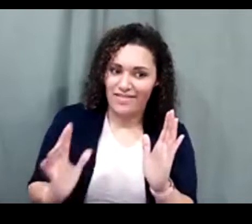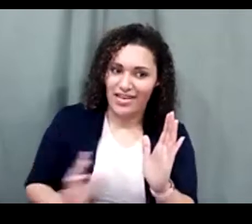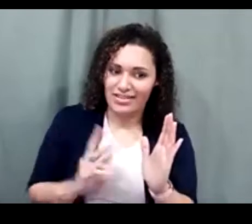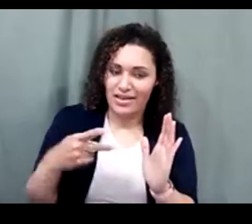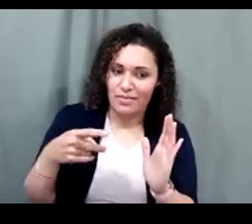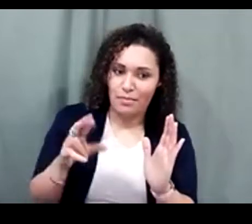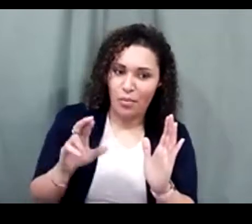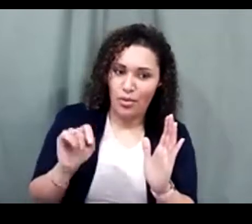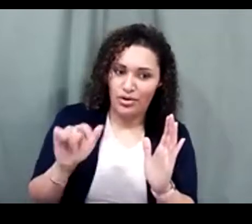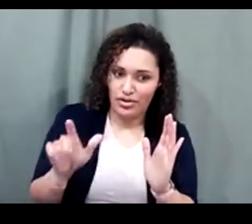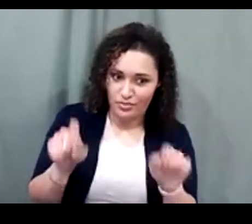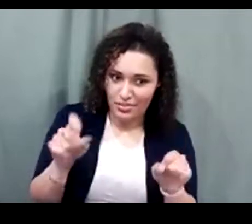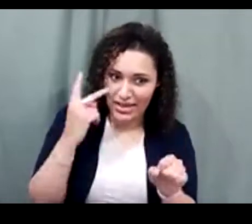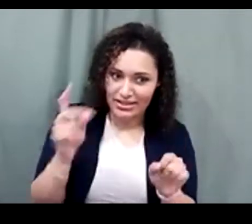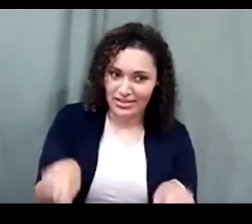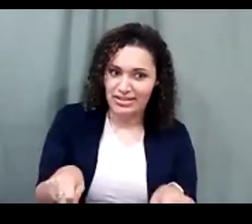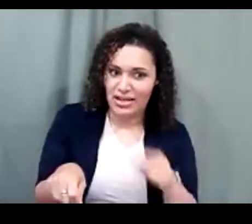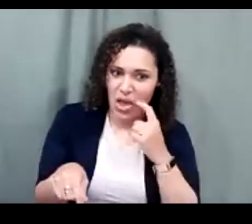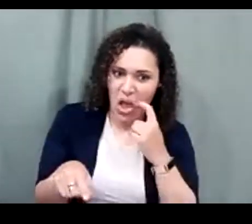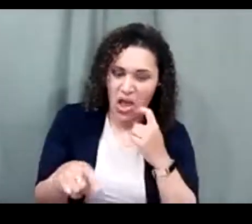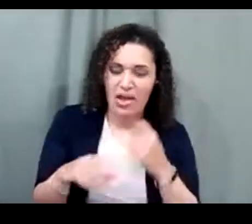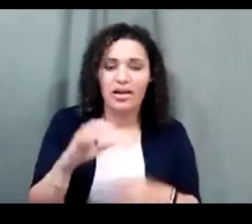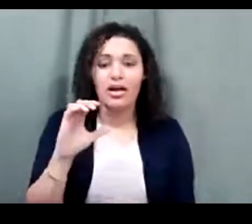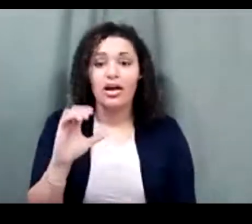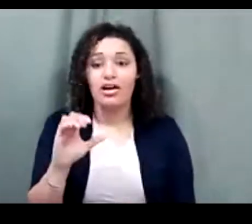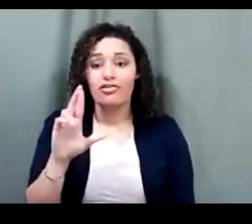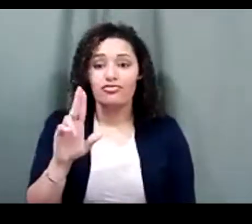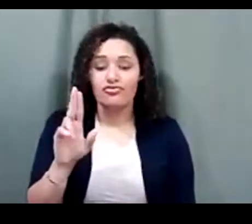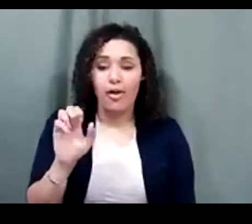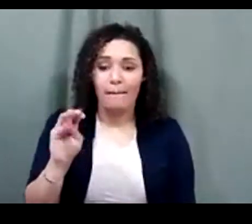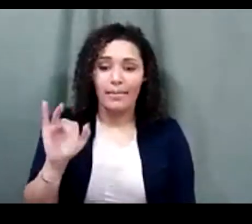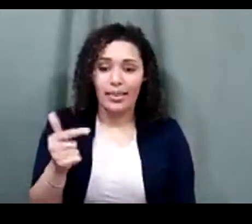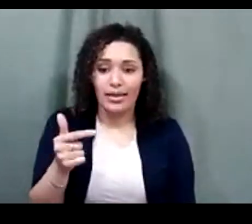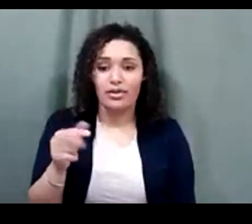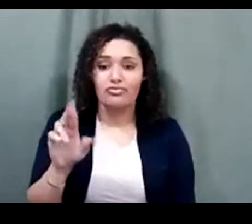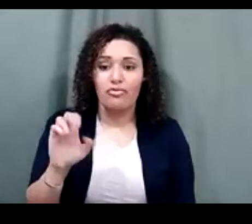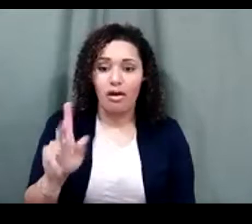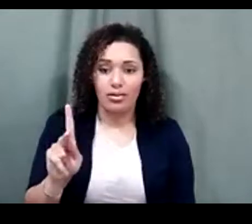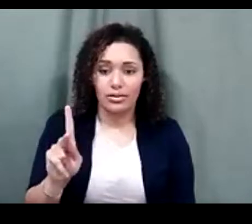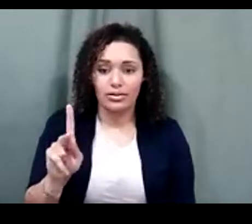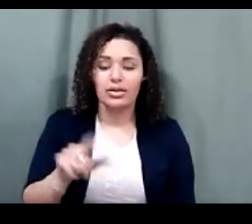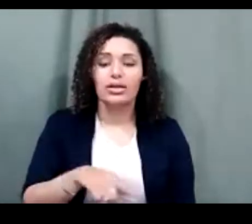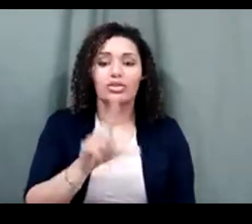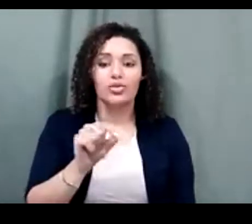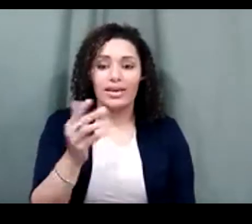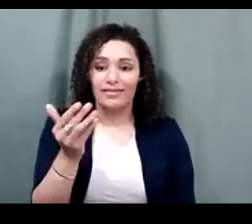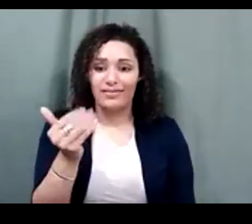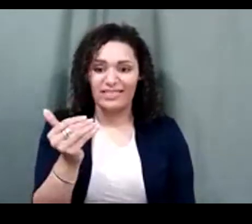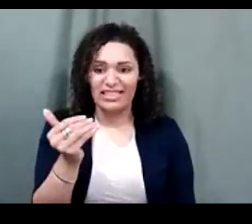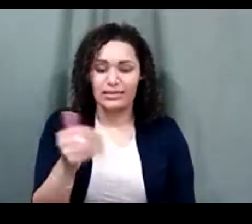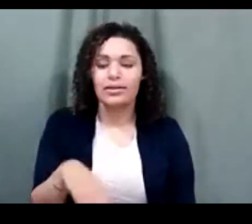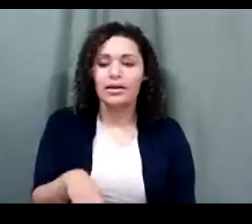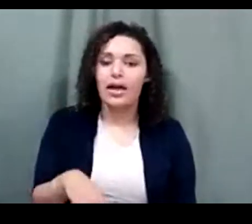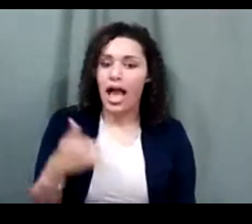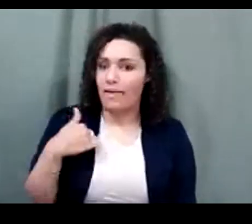right? Can you see it? What are we having? Crumbling Rock, yeah. 2015. Yeah. And I'm